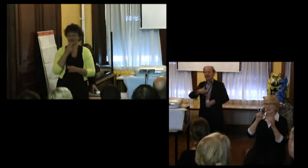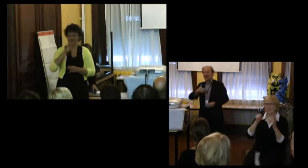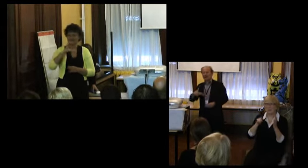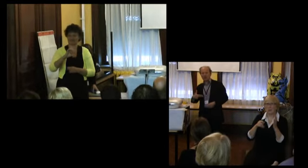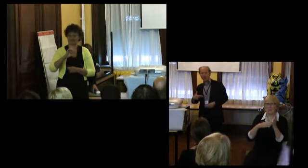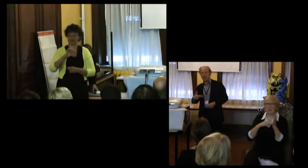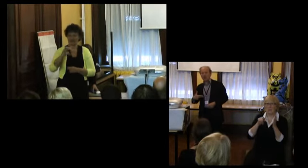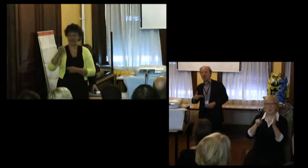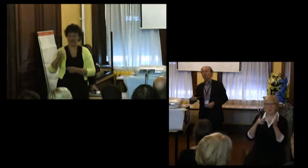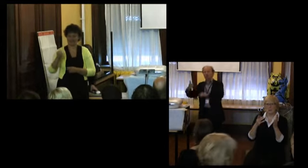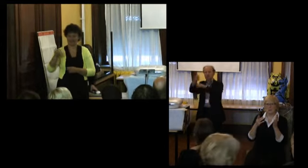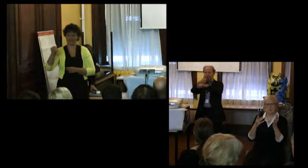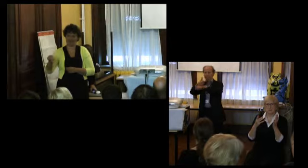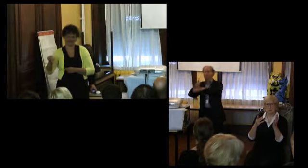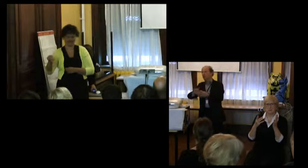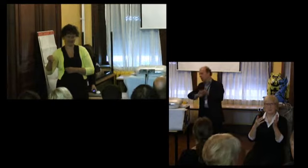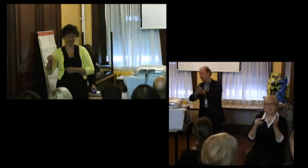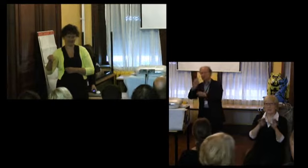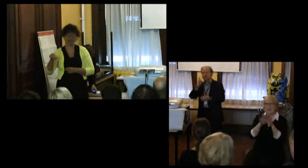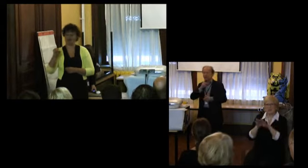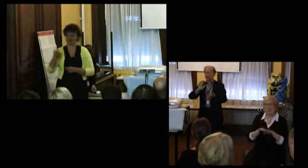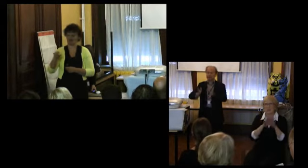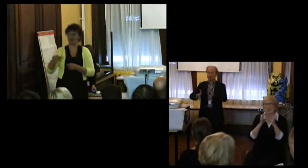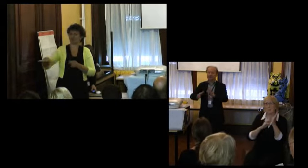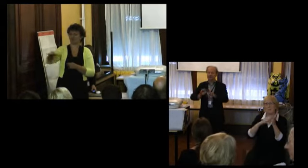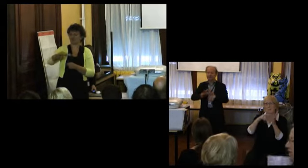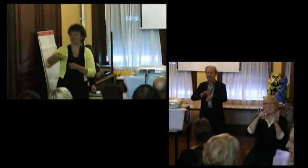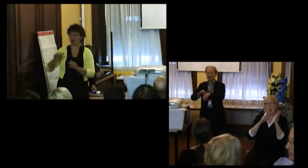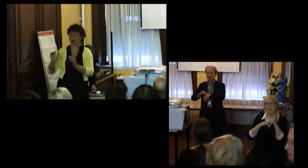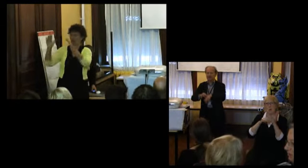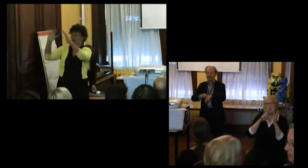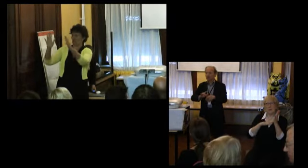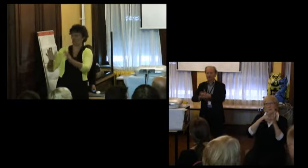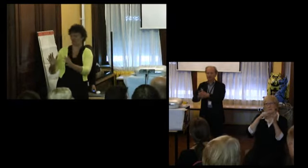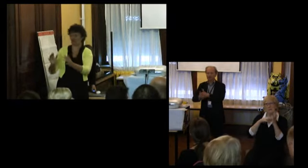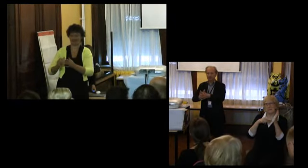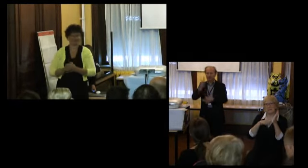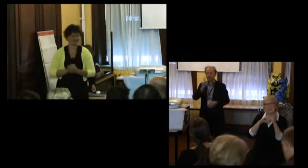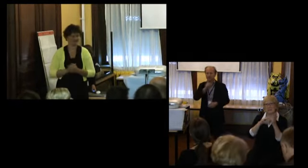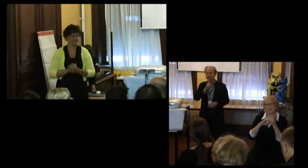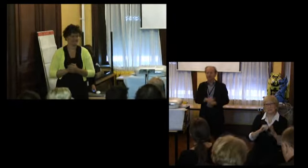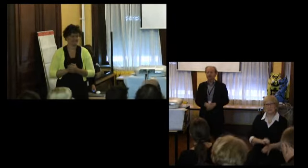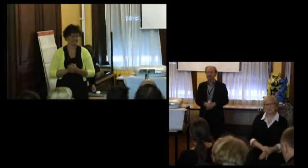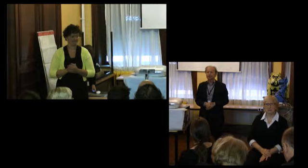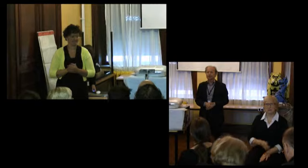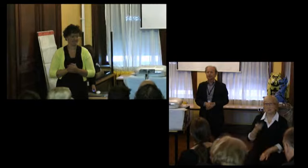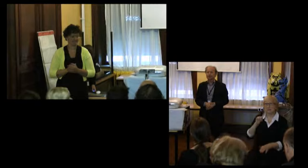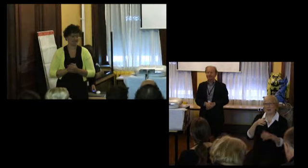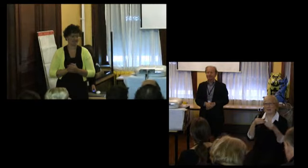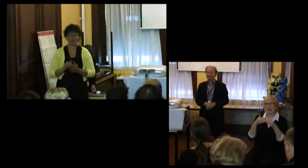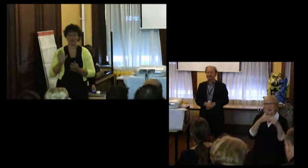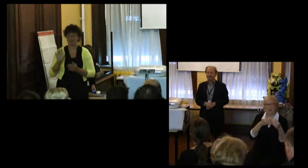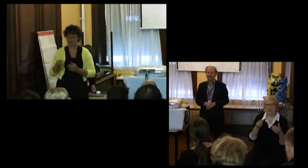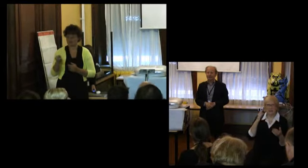C.M.M. It's national monuments. And the guide are deaf